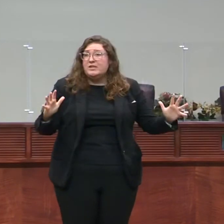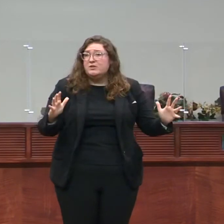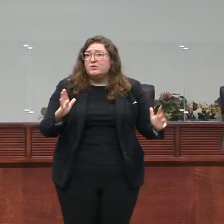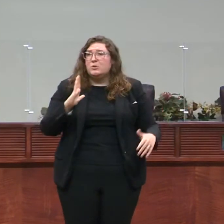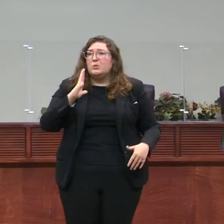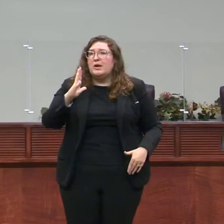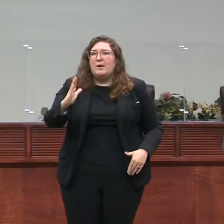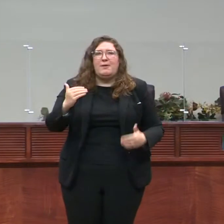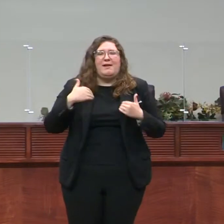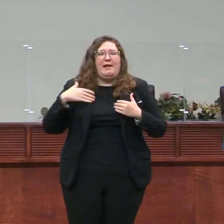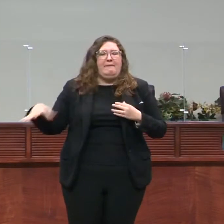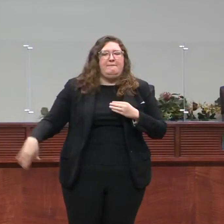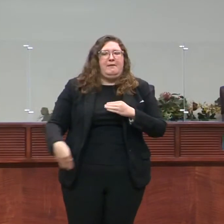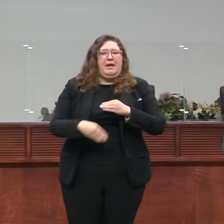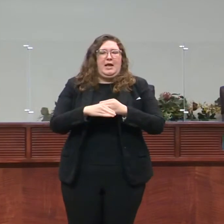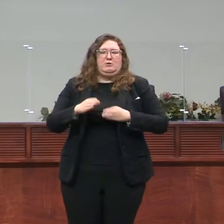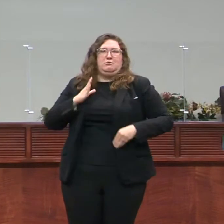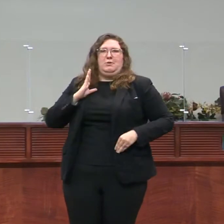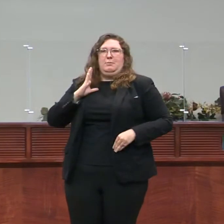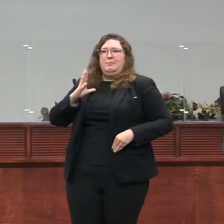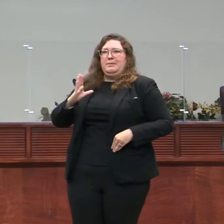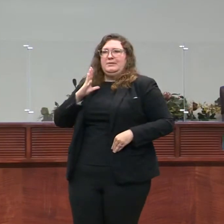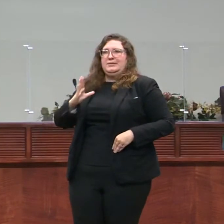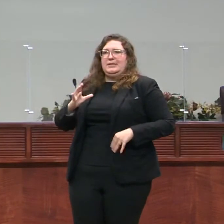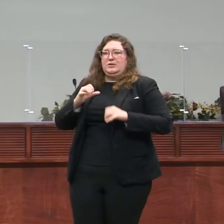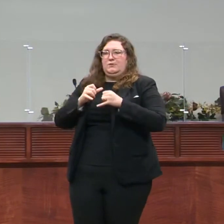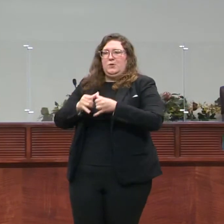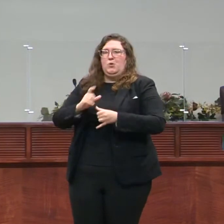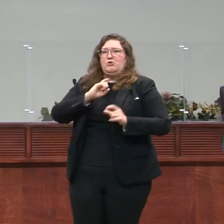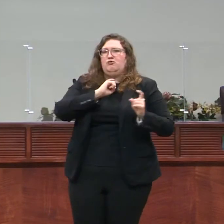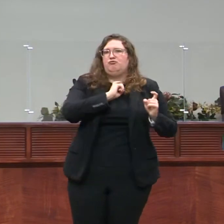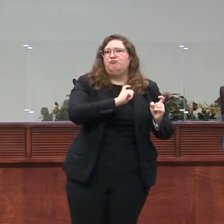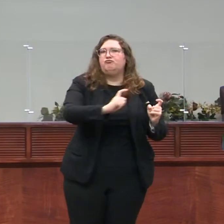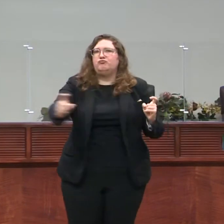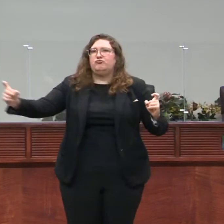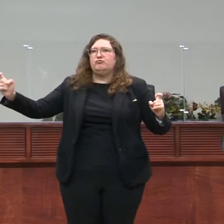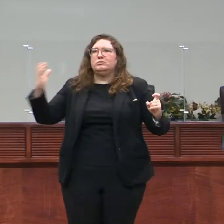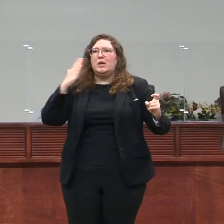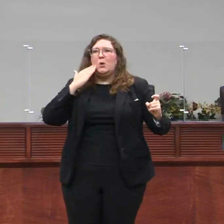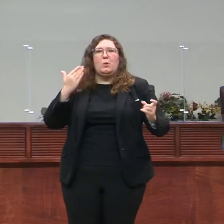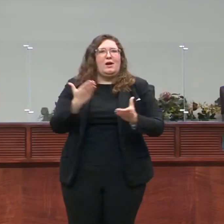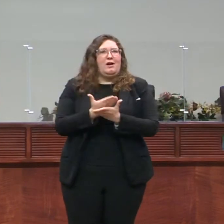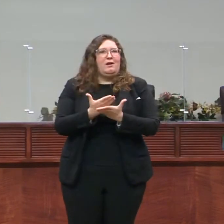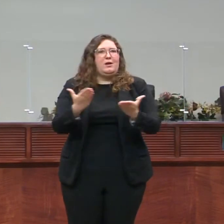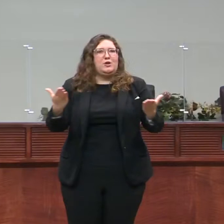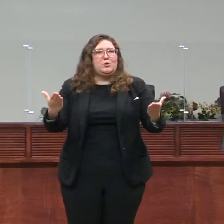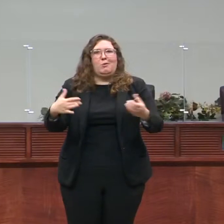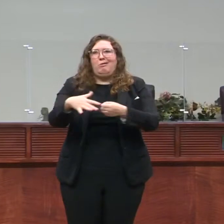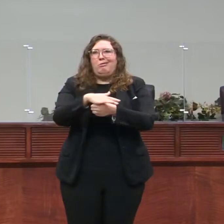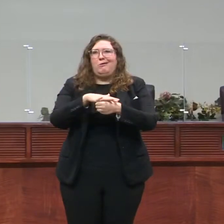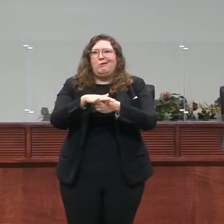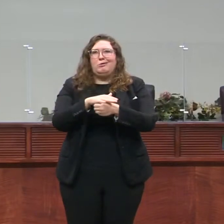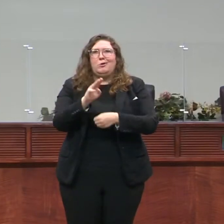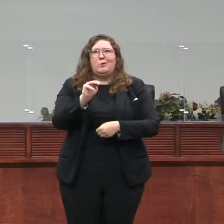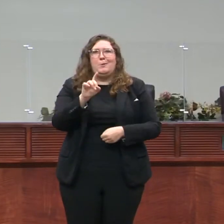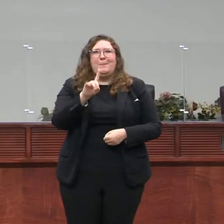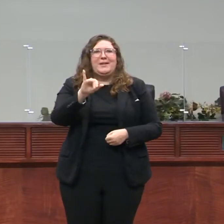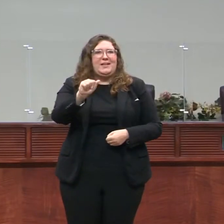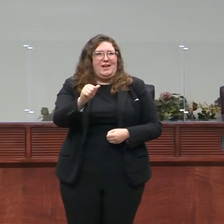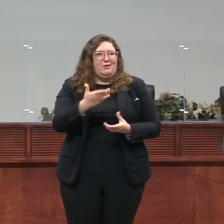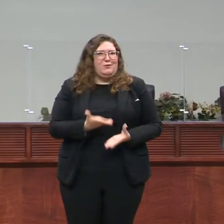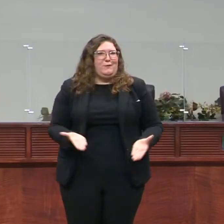additional presentations to our local media partners who have been with us throughout the pandemic,